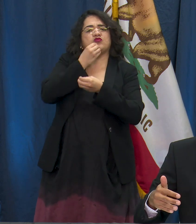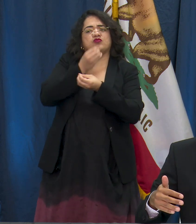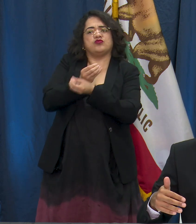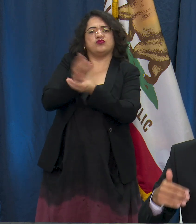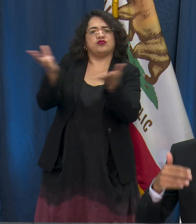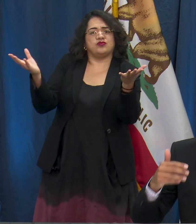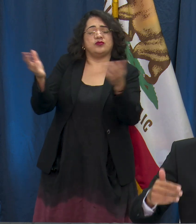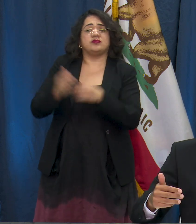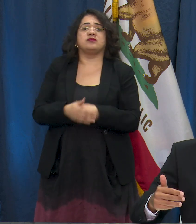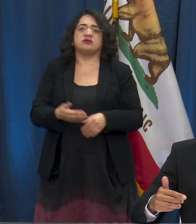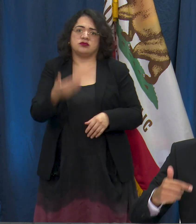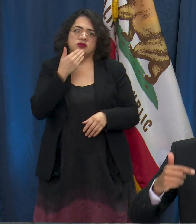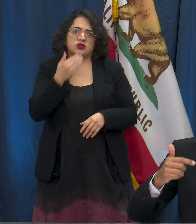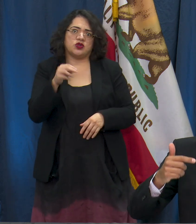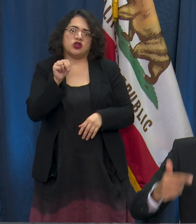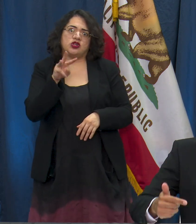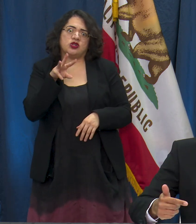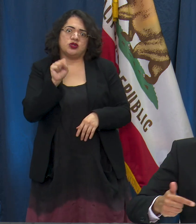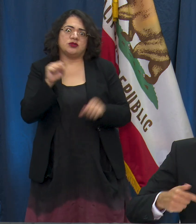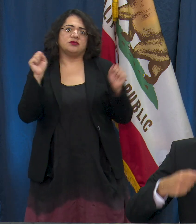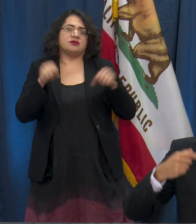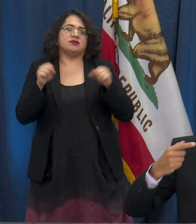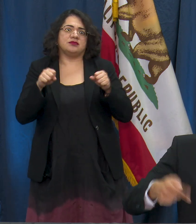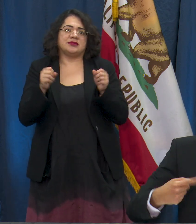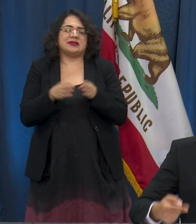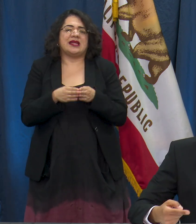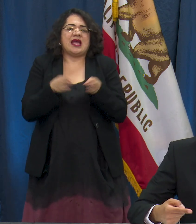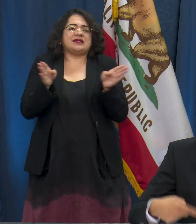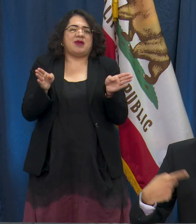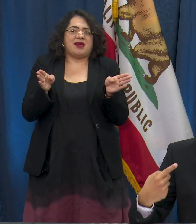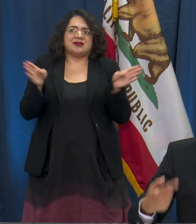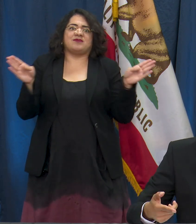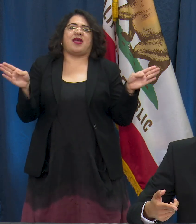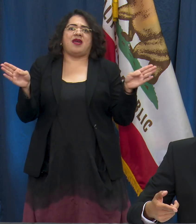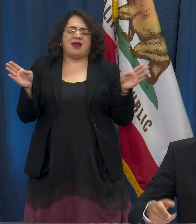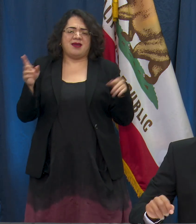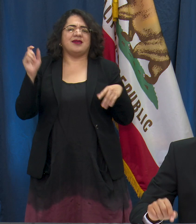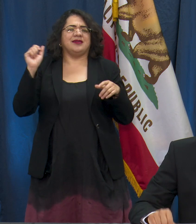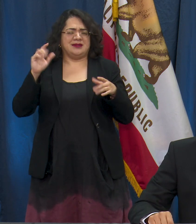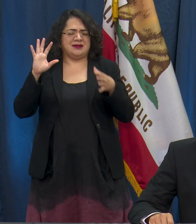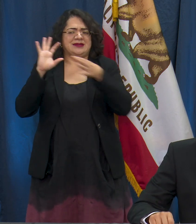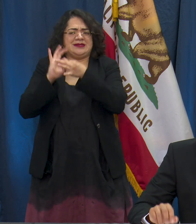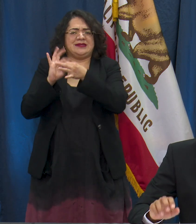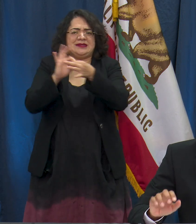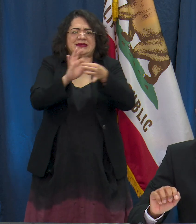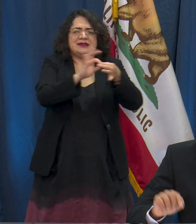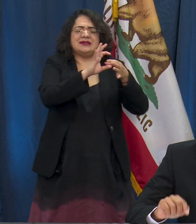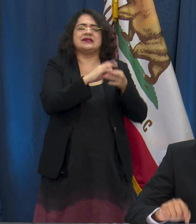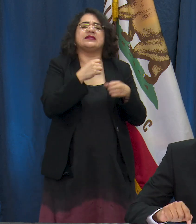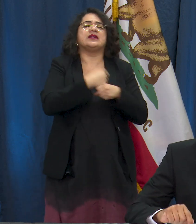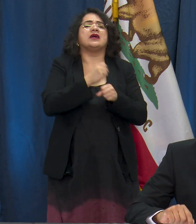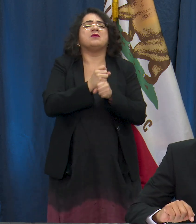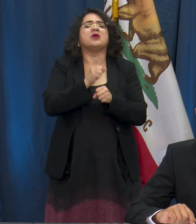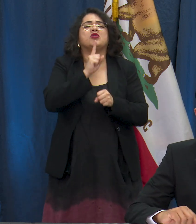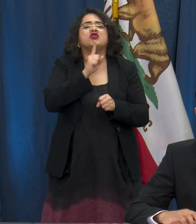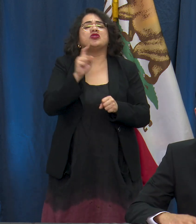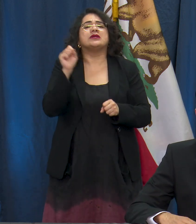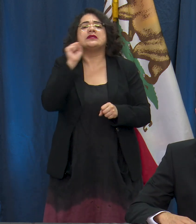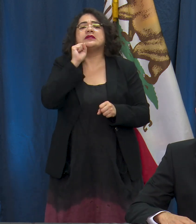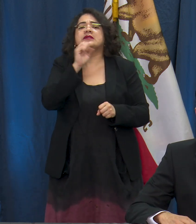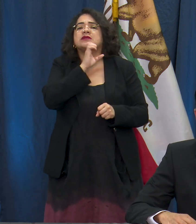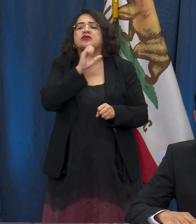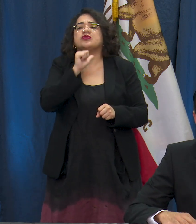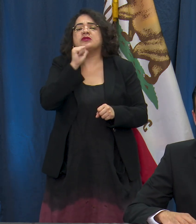good news is that we continue to expand, and we're going to expand that program even more to ensure that there are no seniors in our